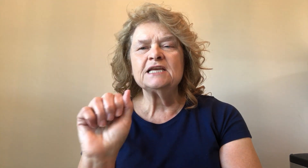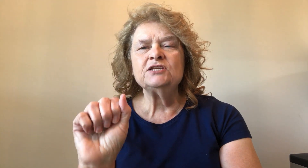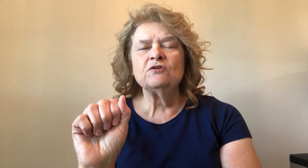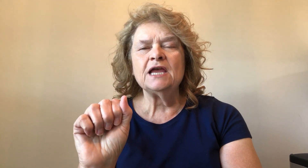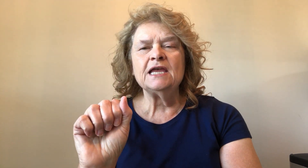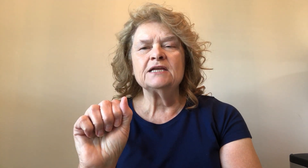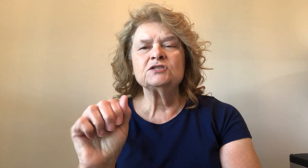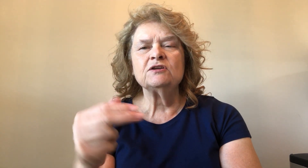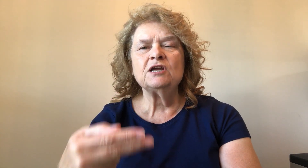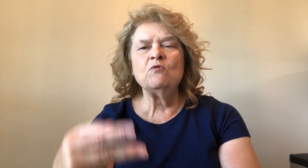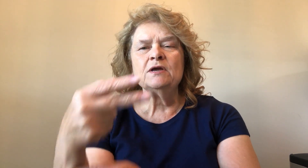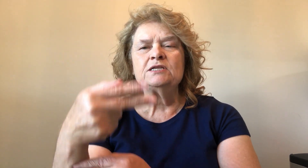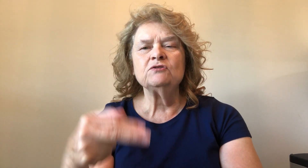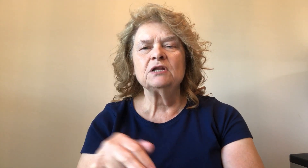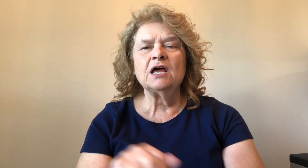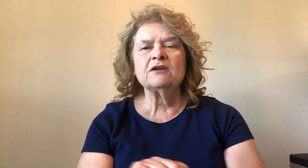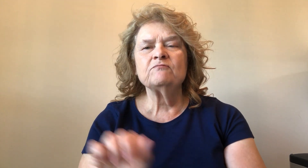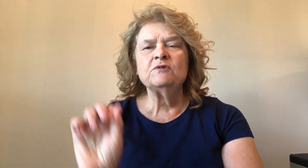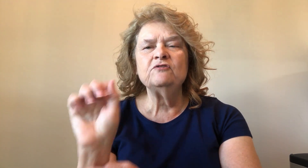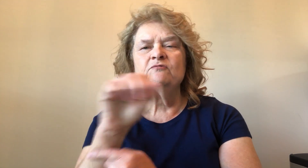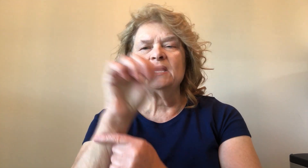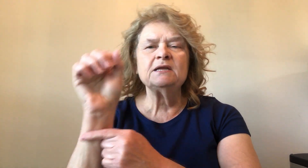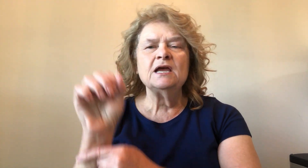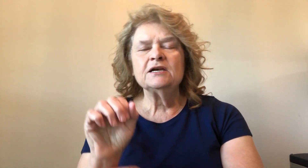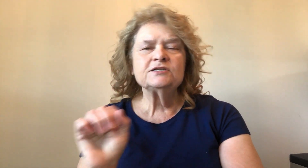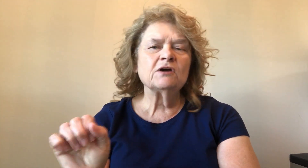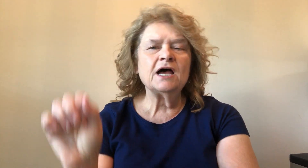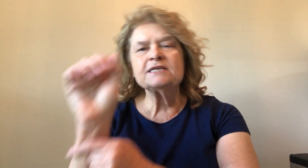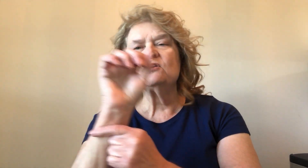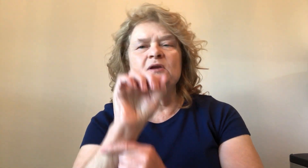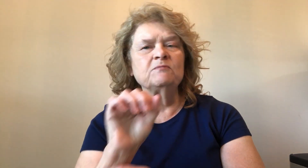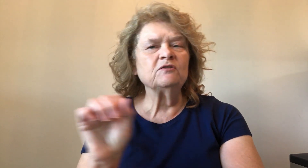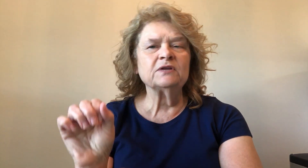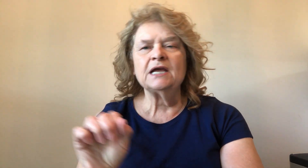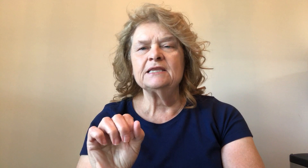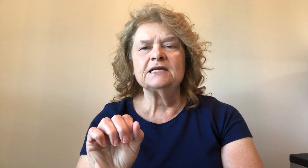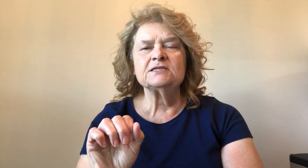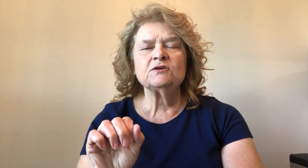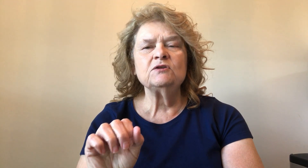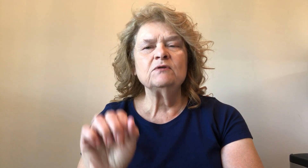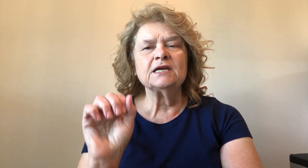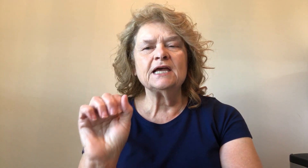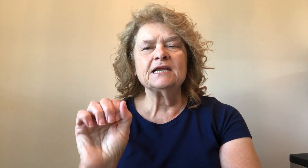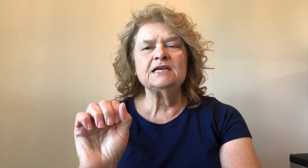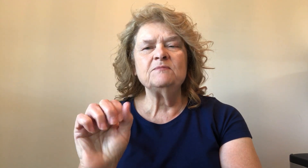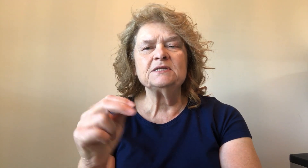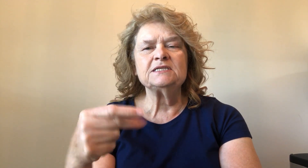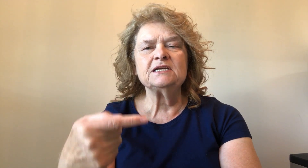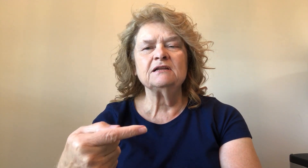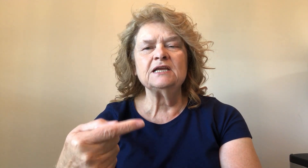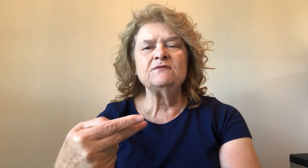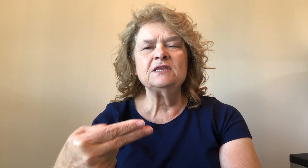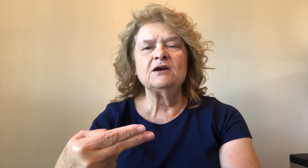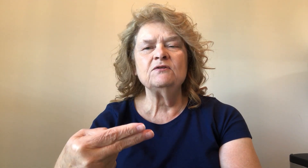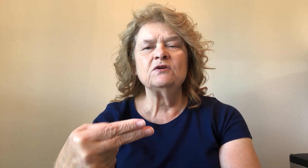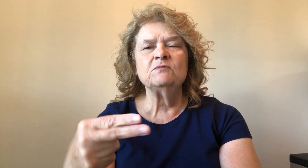your hand. So you don't want to do a lot of movement because their eyes will be moving like this. So you want to kind of keep it still, even though you're